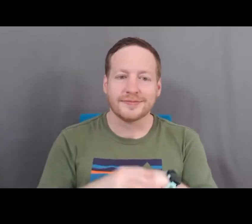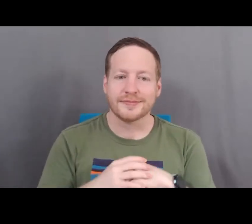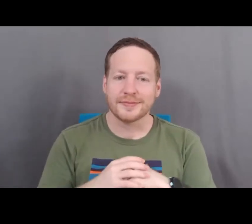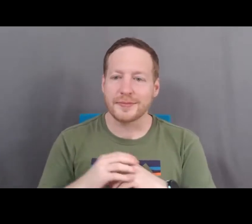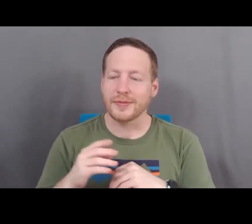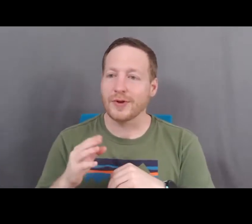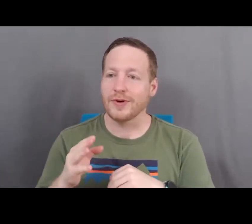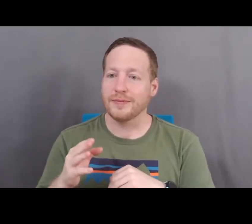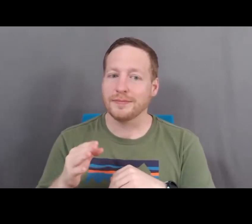Excuse me.